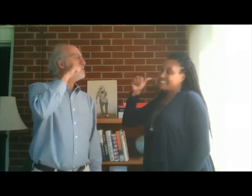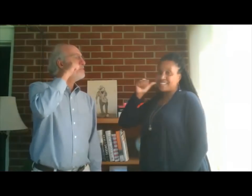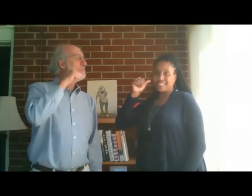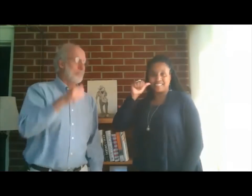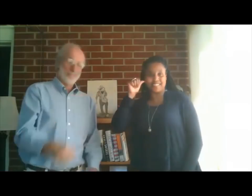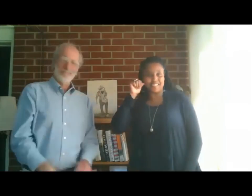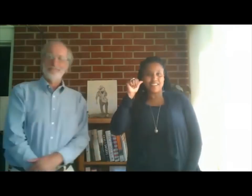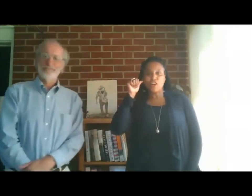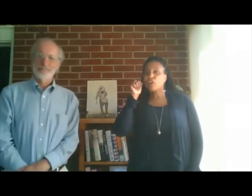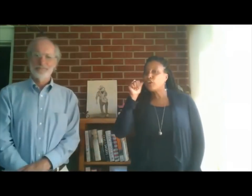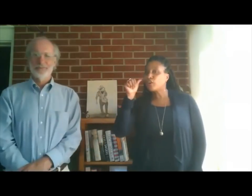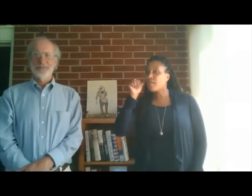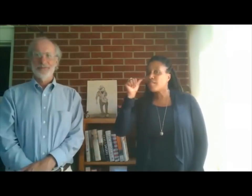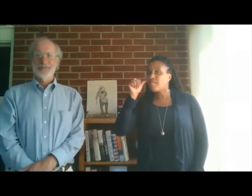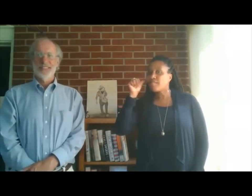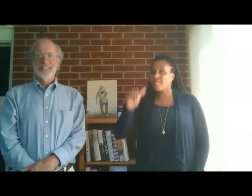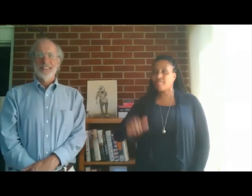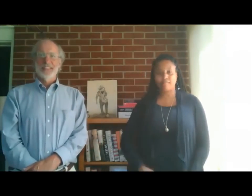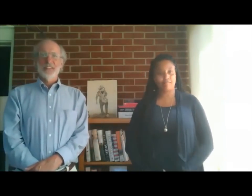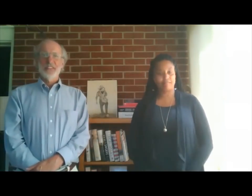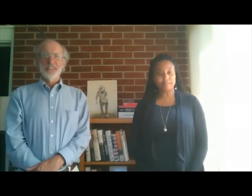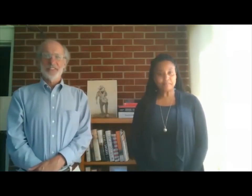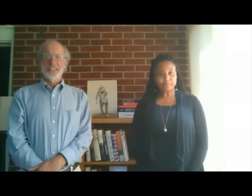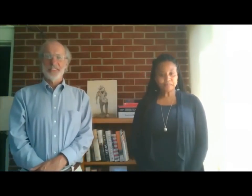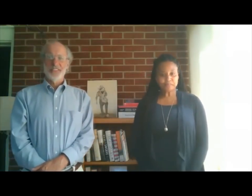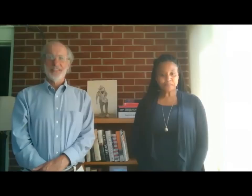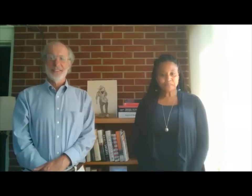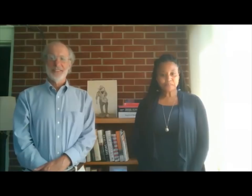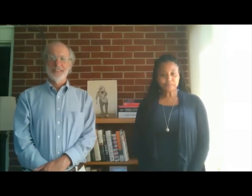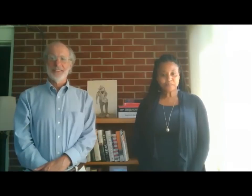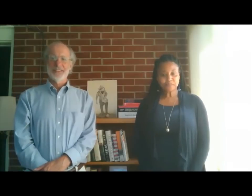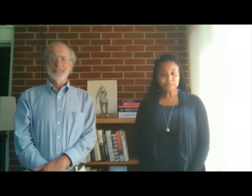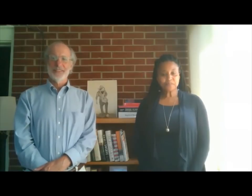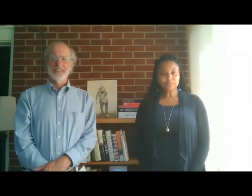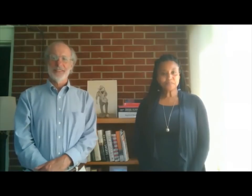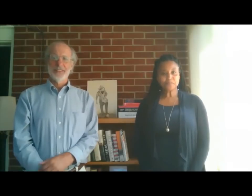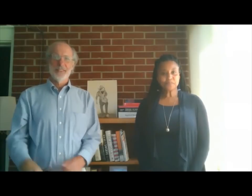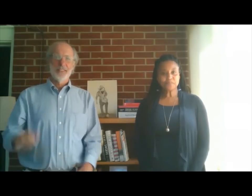Girl. Yes. Girl. Your turn?